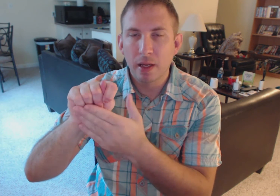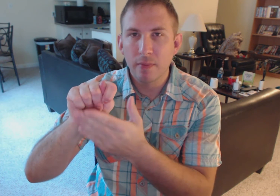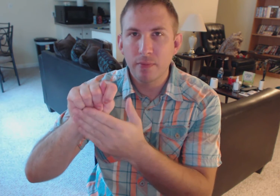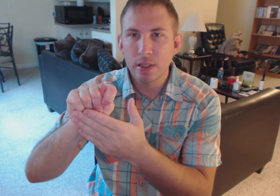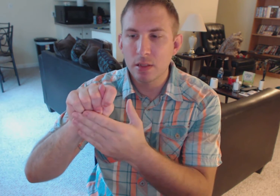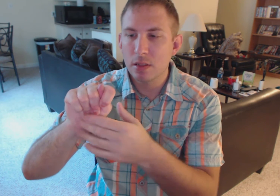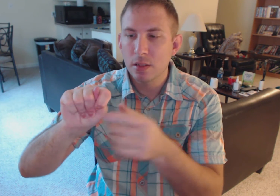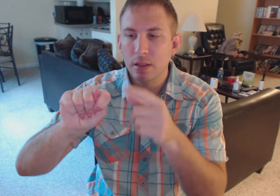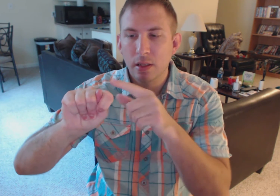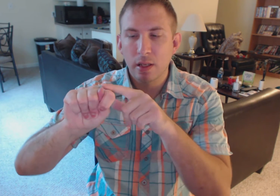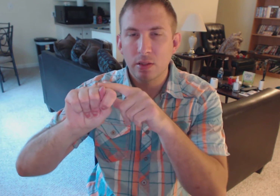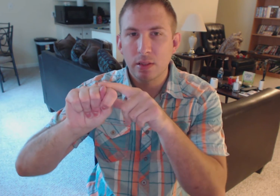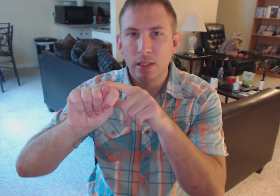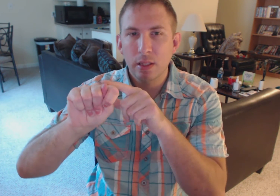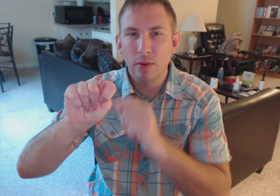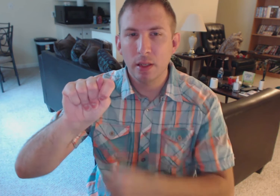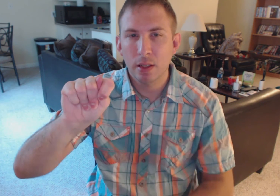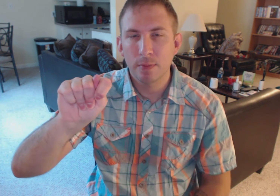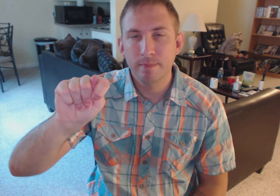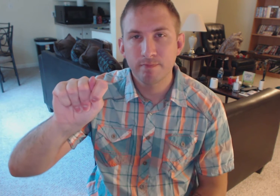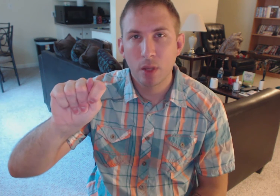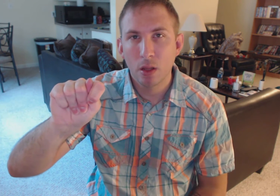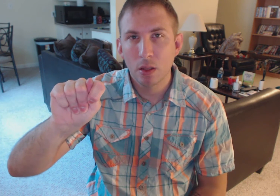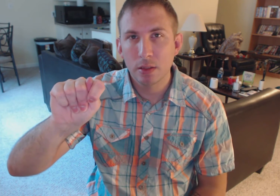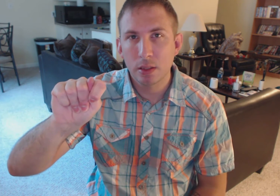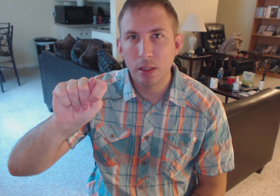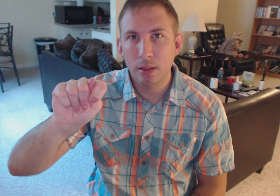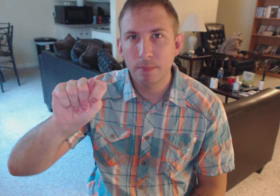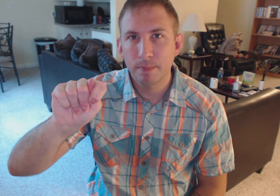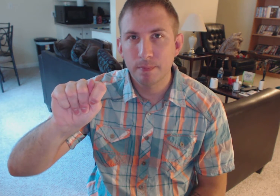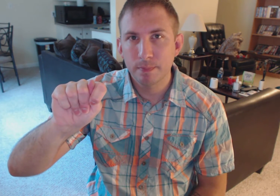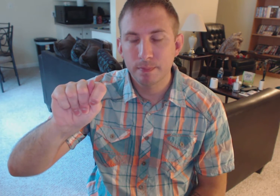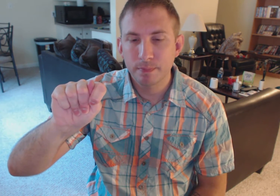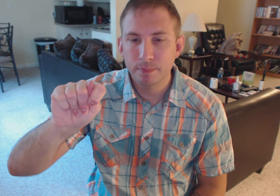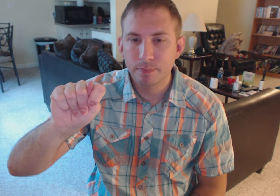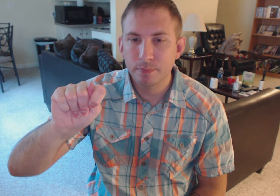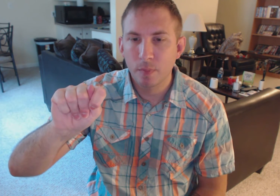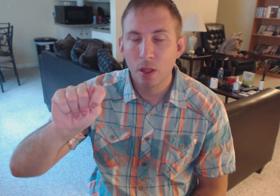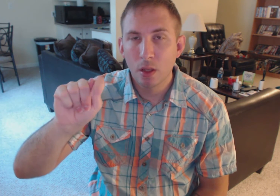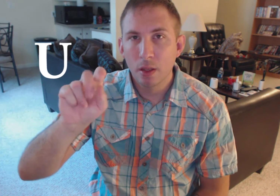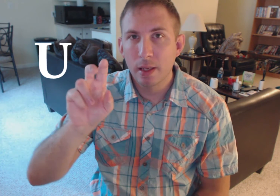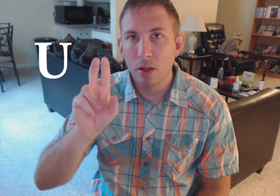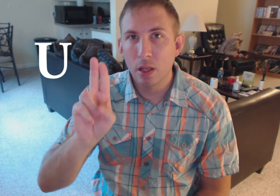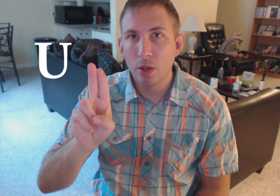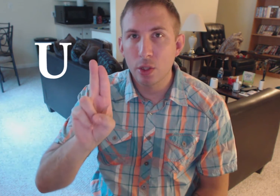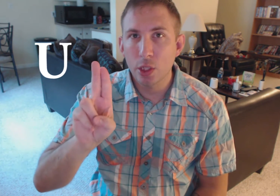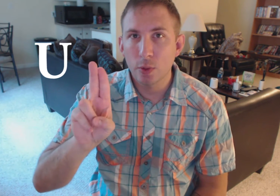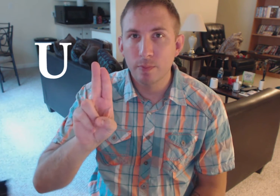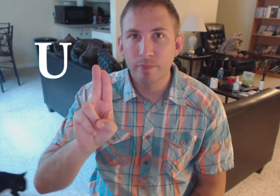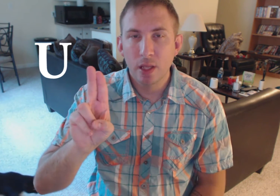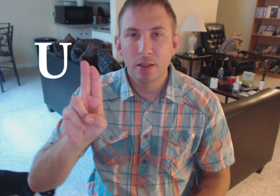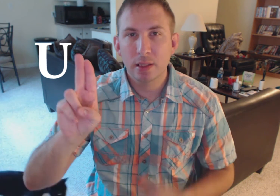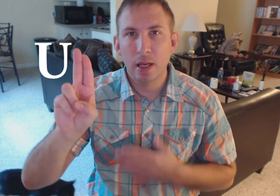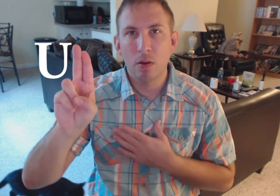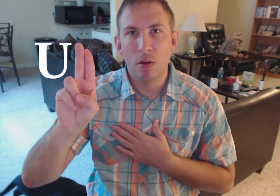make a fist, and that's the T right here. It's a T. Now letter U, Scout